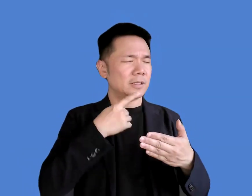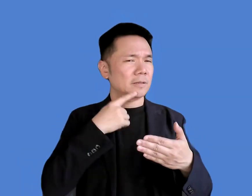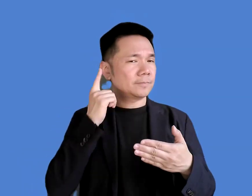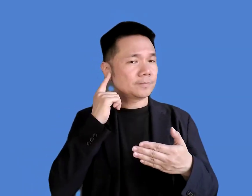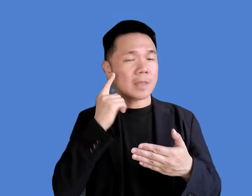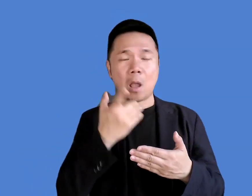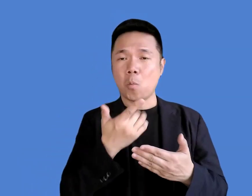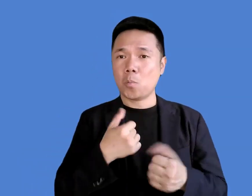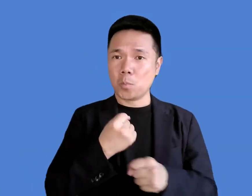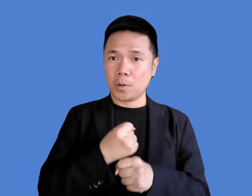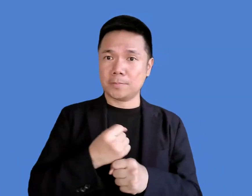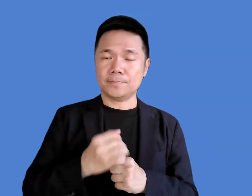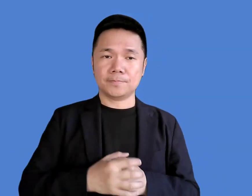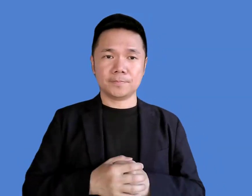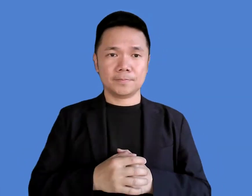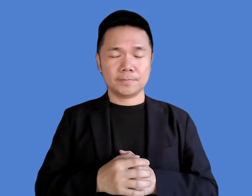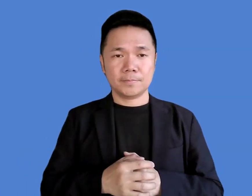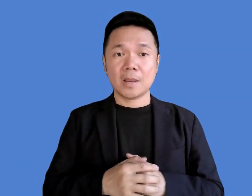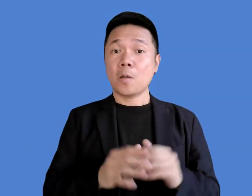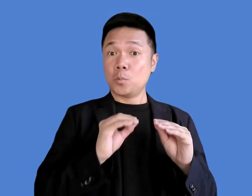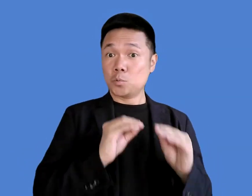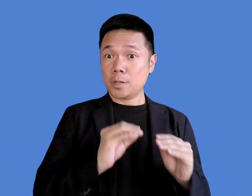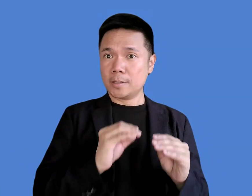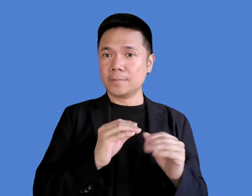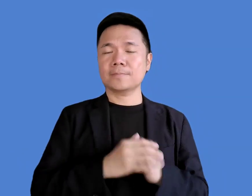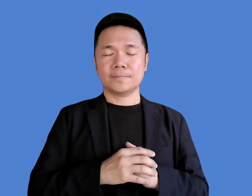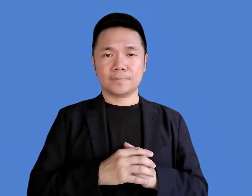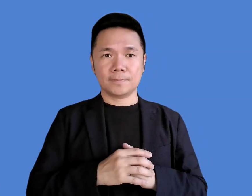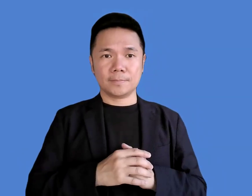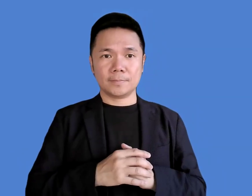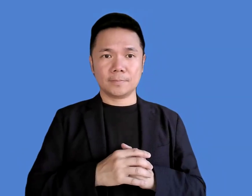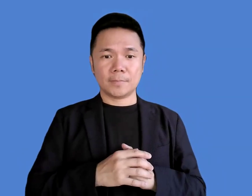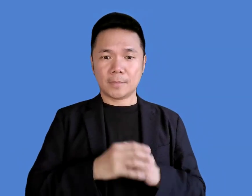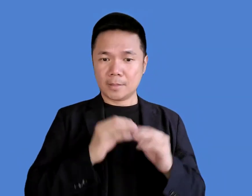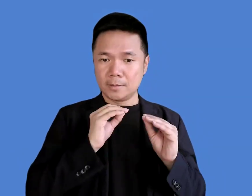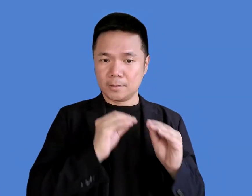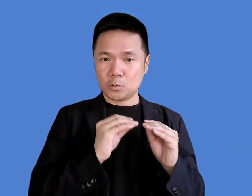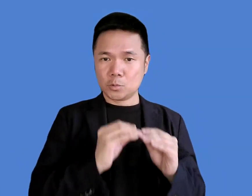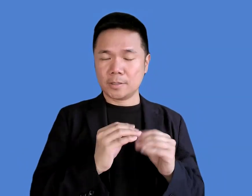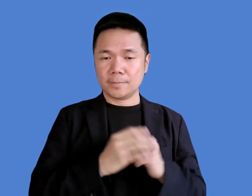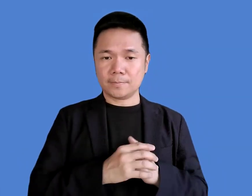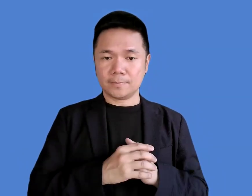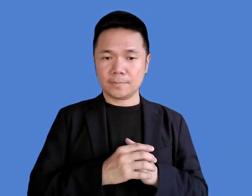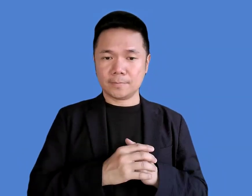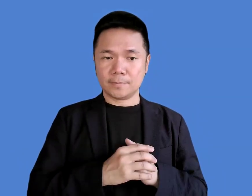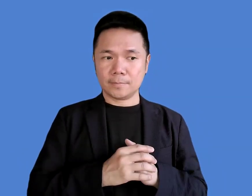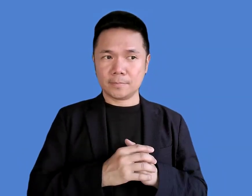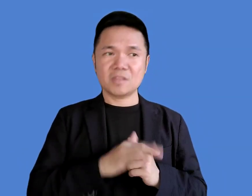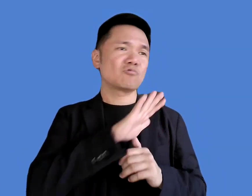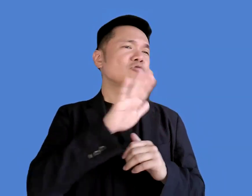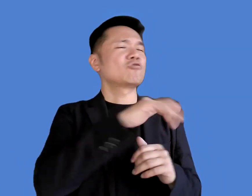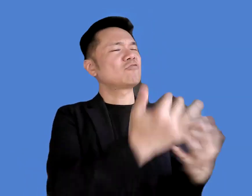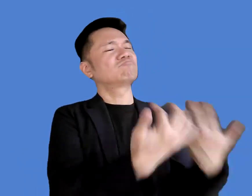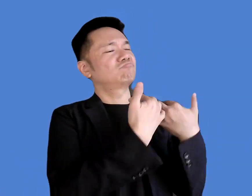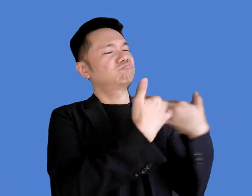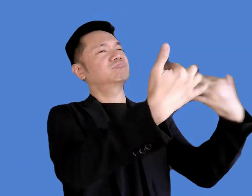that we do is really working on the training side of things. So when I say training, I don't mean, we're sitting in a lecture room and kind